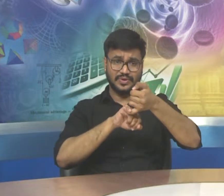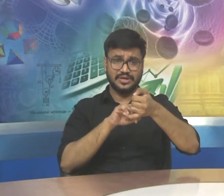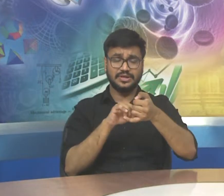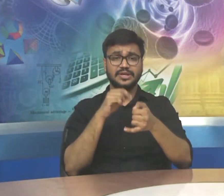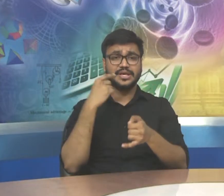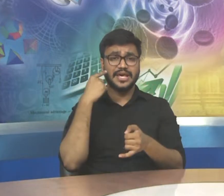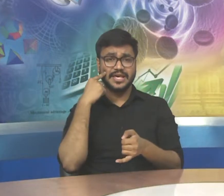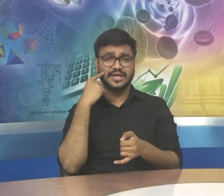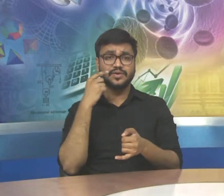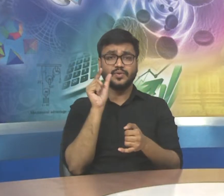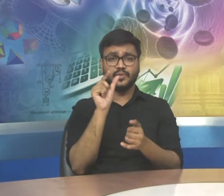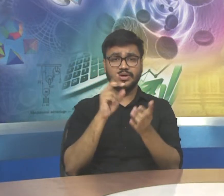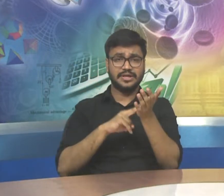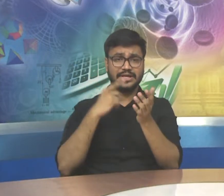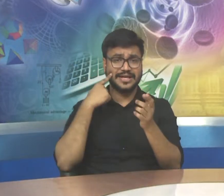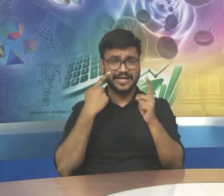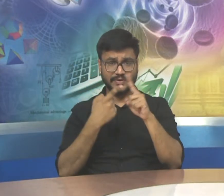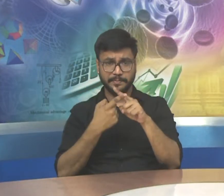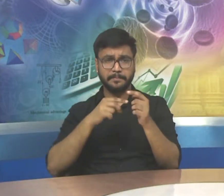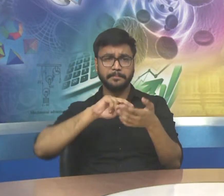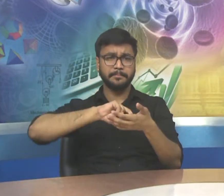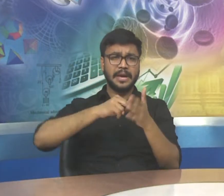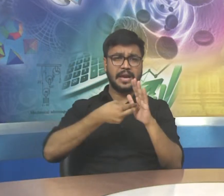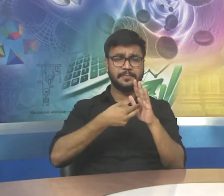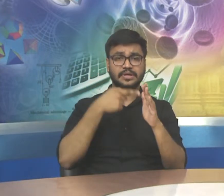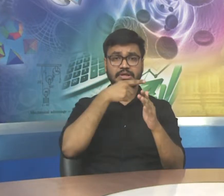Next is SI unit.